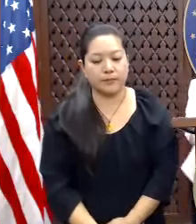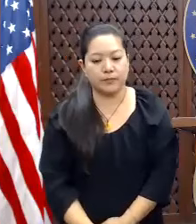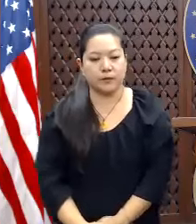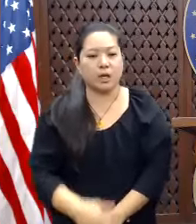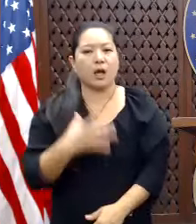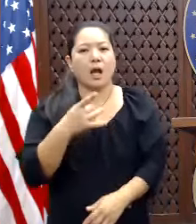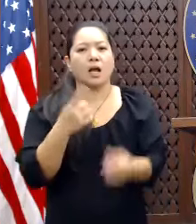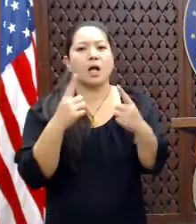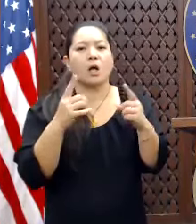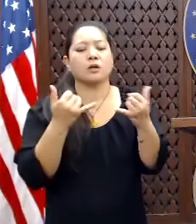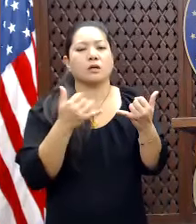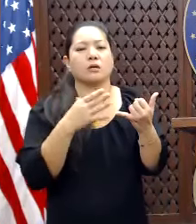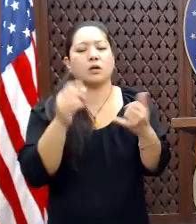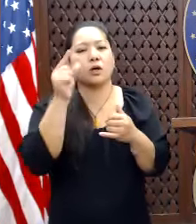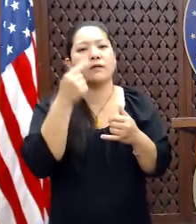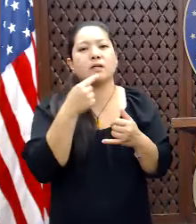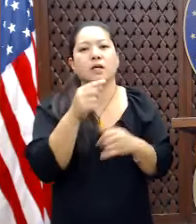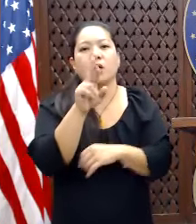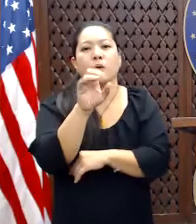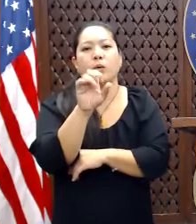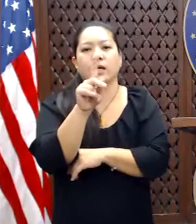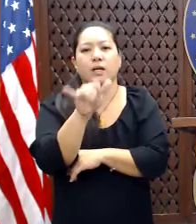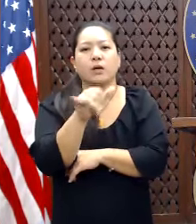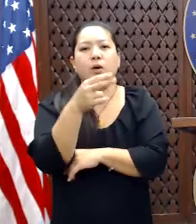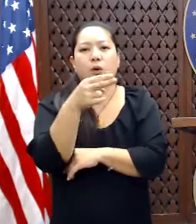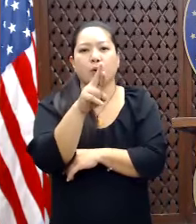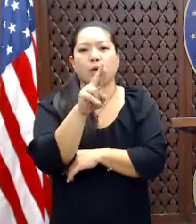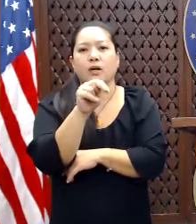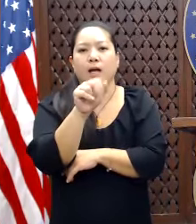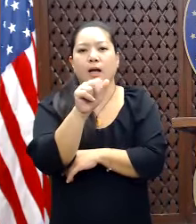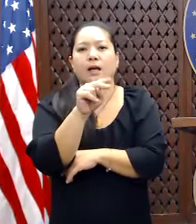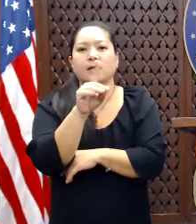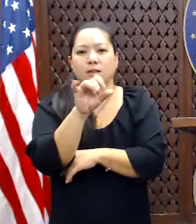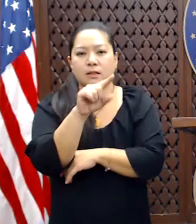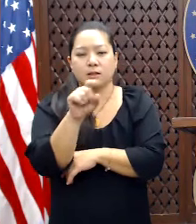I'd like to now bring up Ricky Hernandez, who will give you